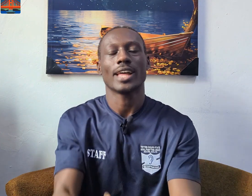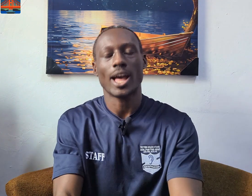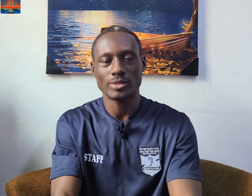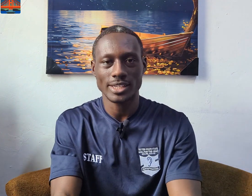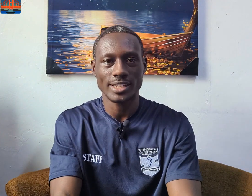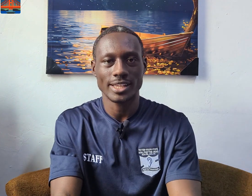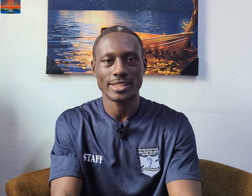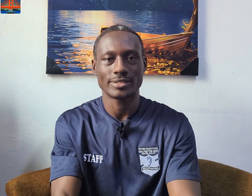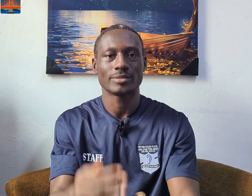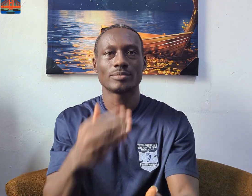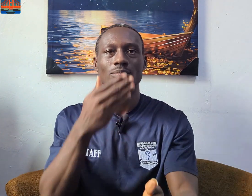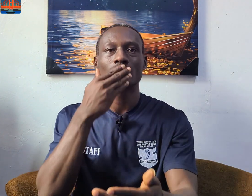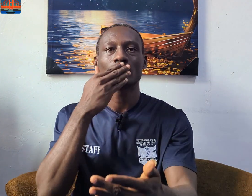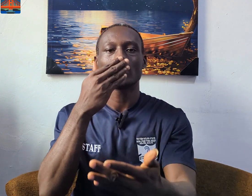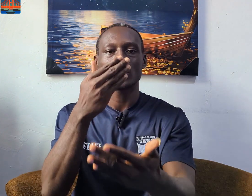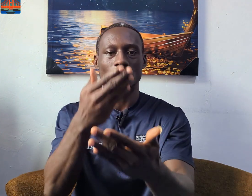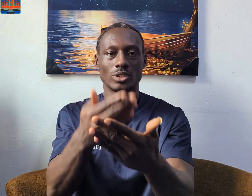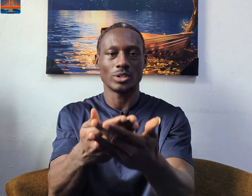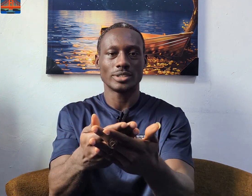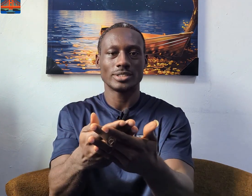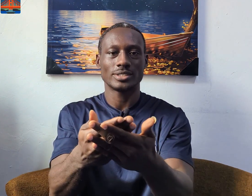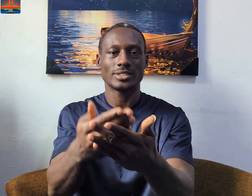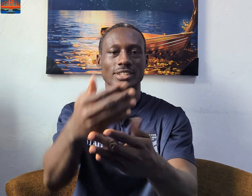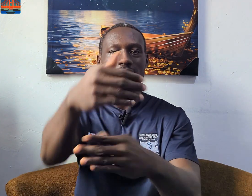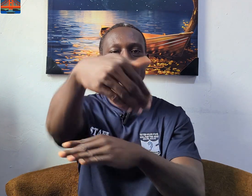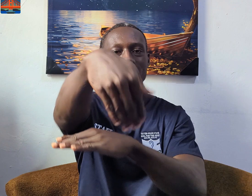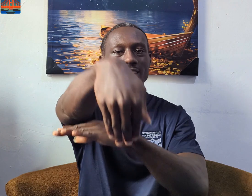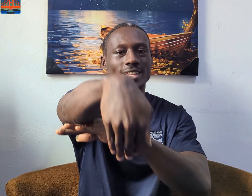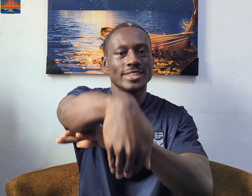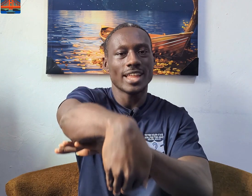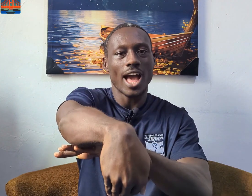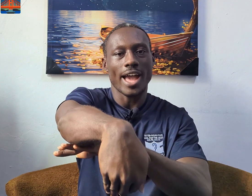I'll take it again. Good night.